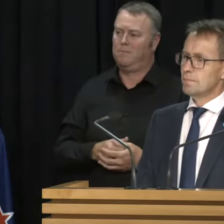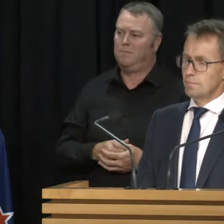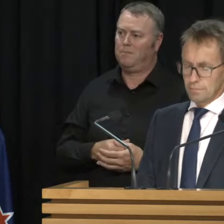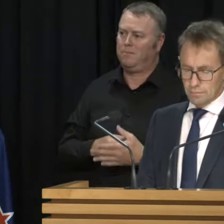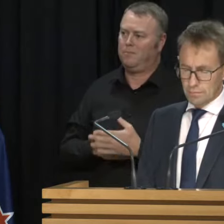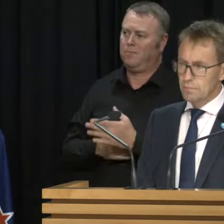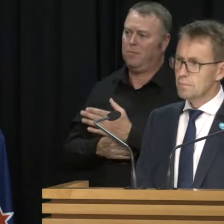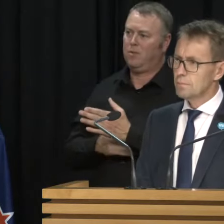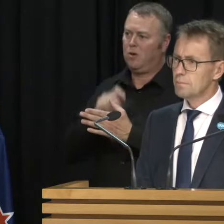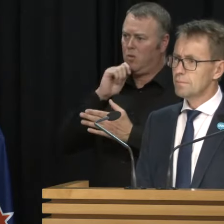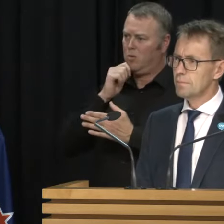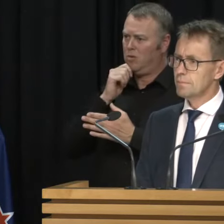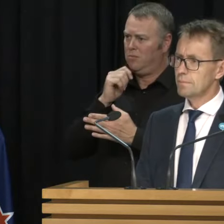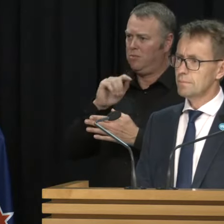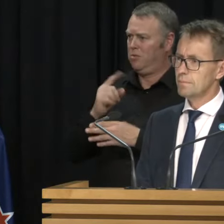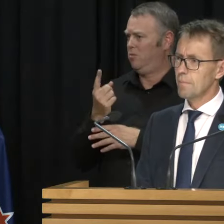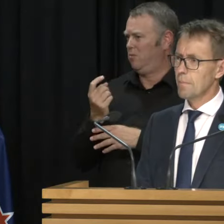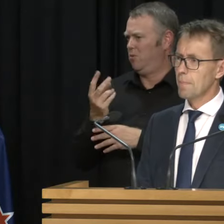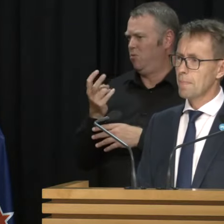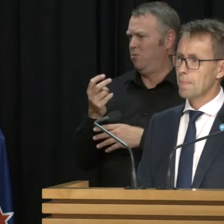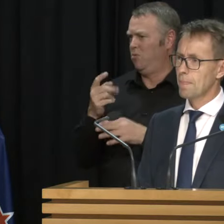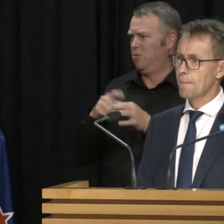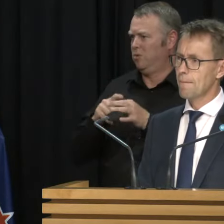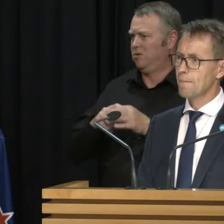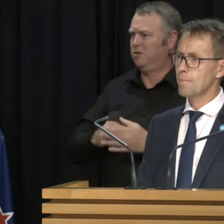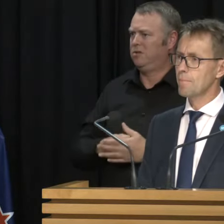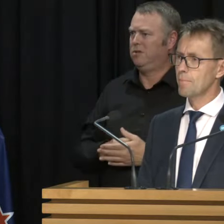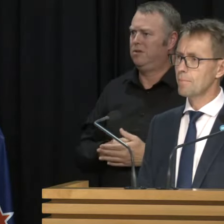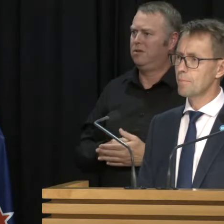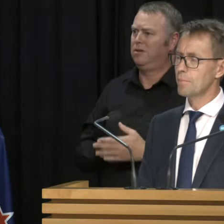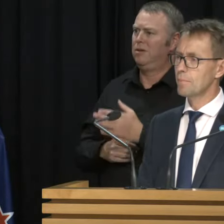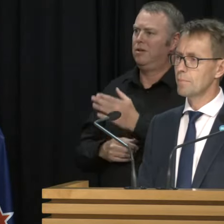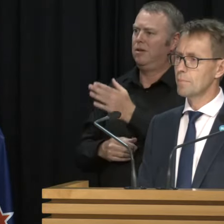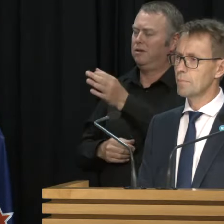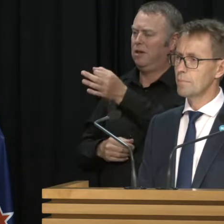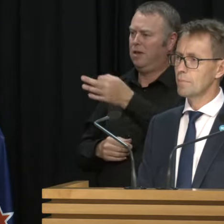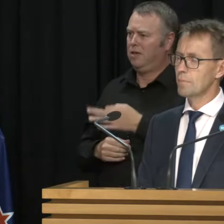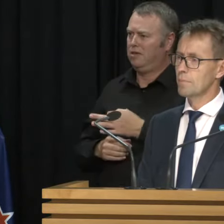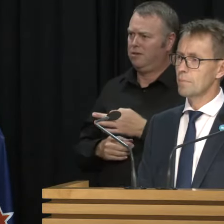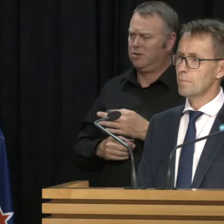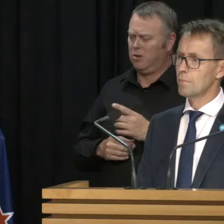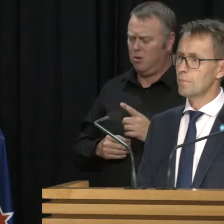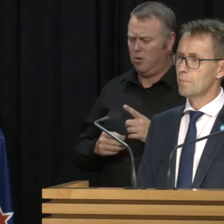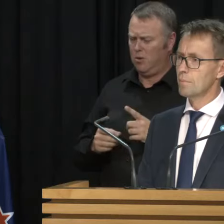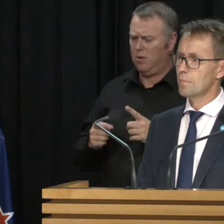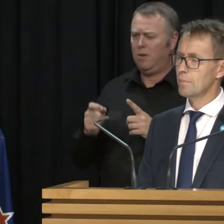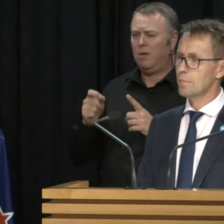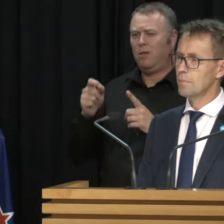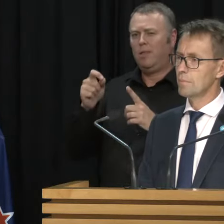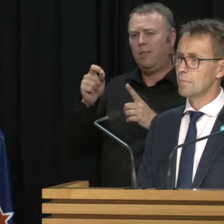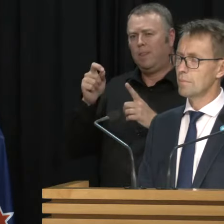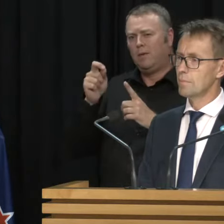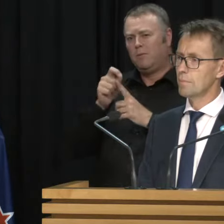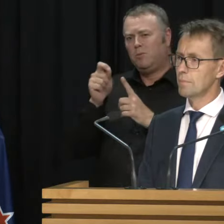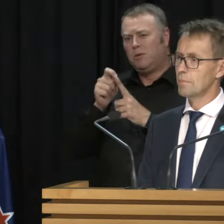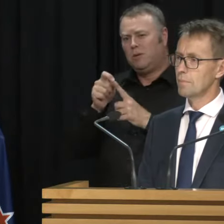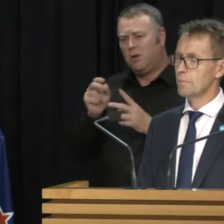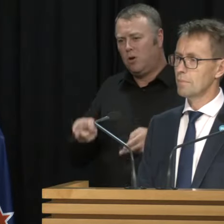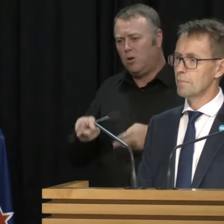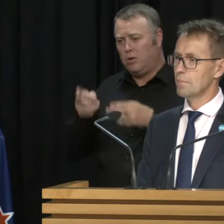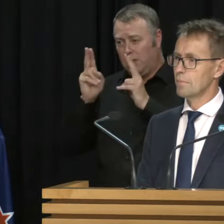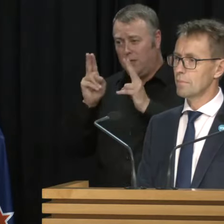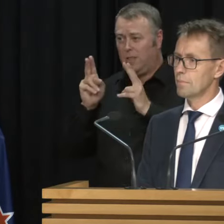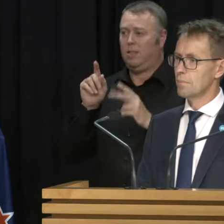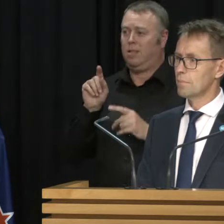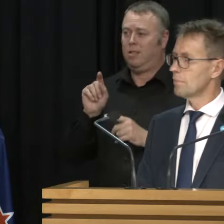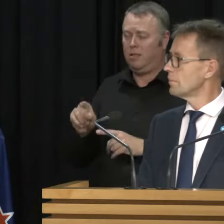So the emerging evidence is that ventilation has posed a risk. Why did it take an outbreak for the ventilation systems to be reviewed at